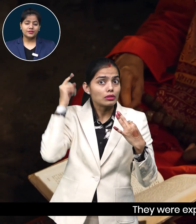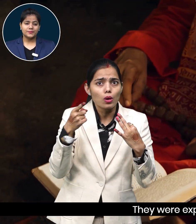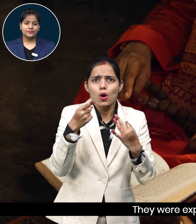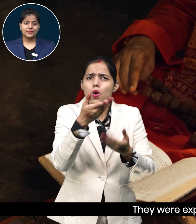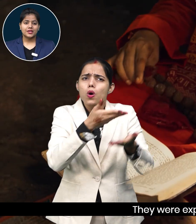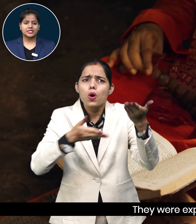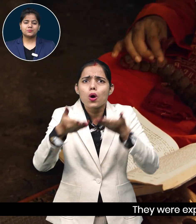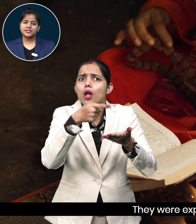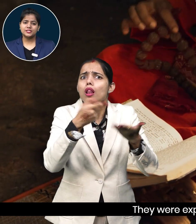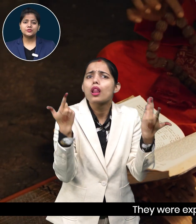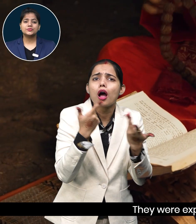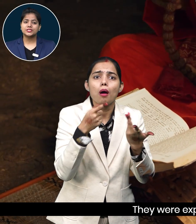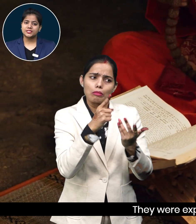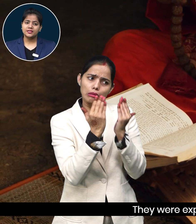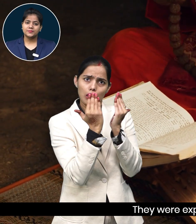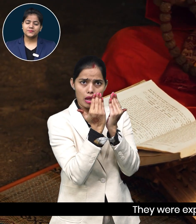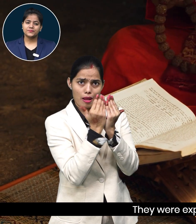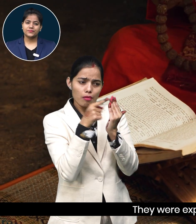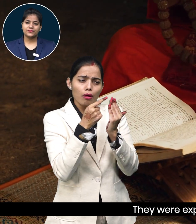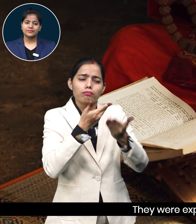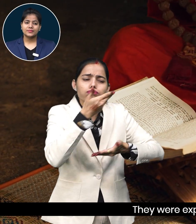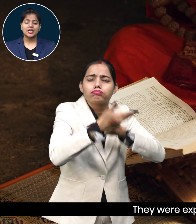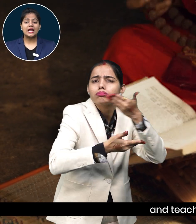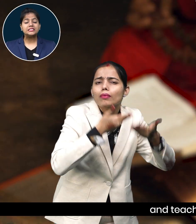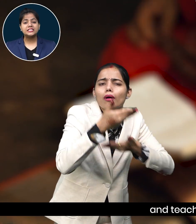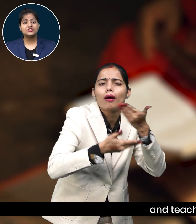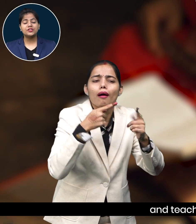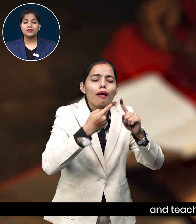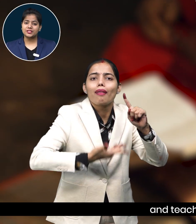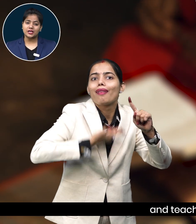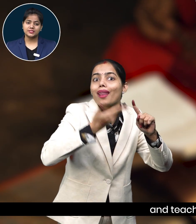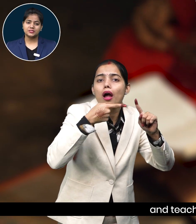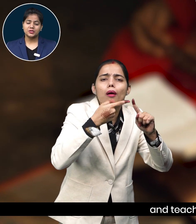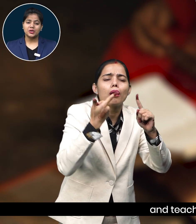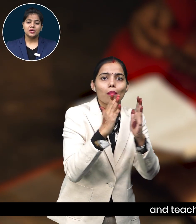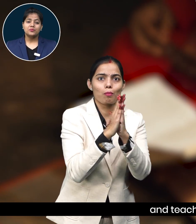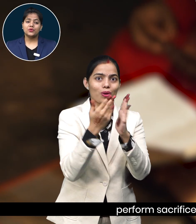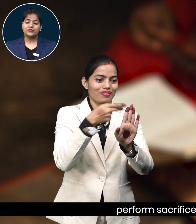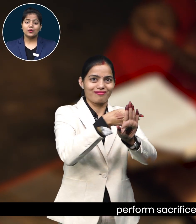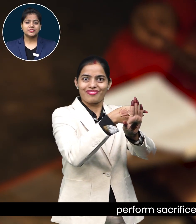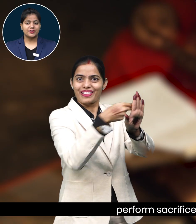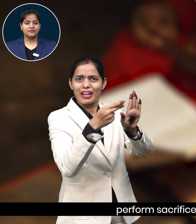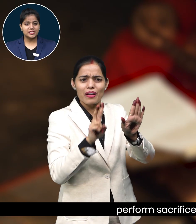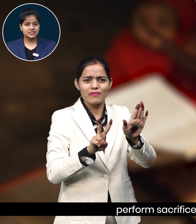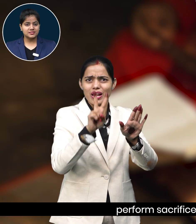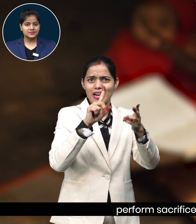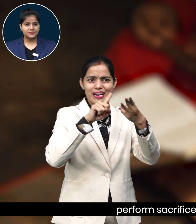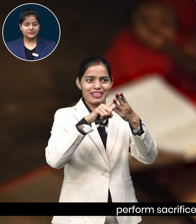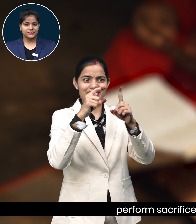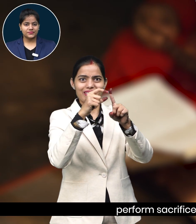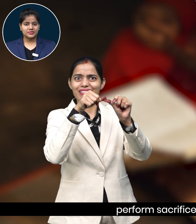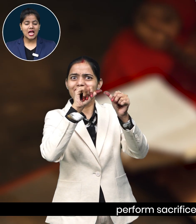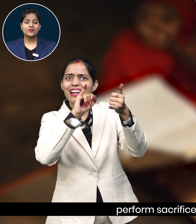They were expected to study and teach the Vedas, perform